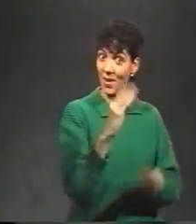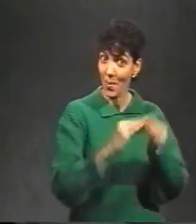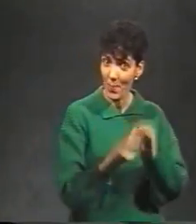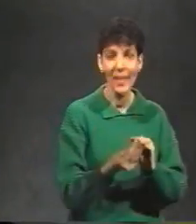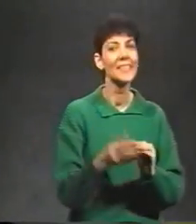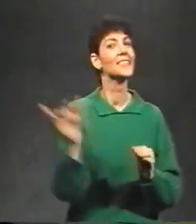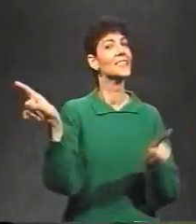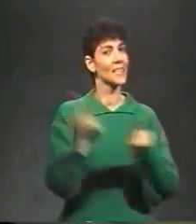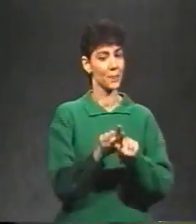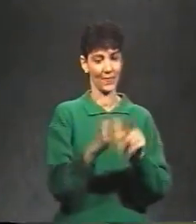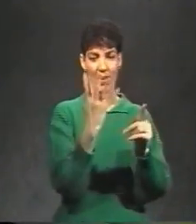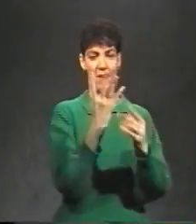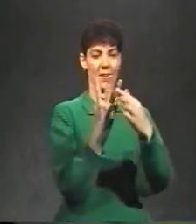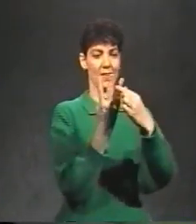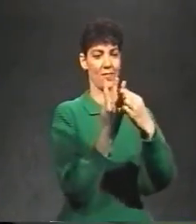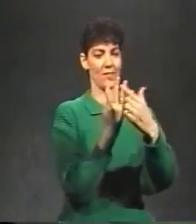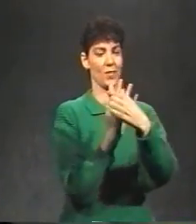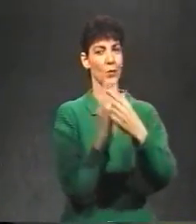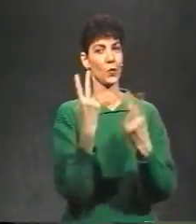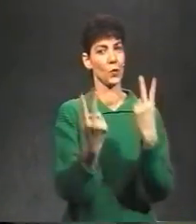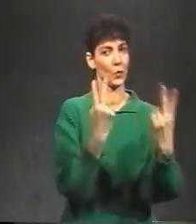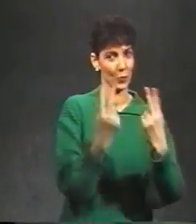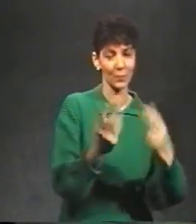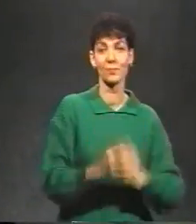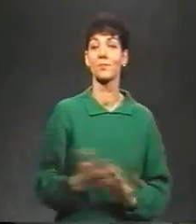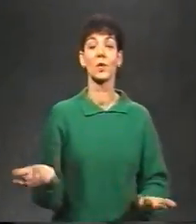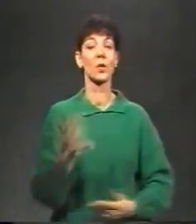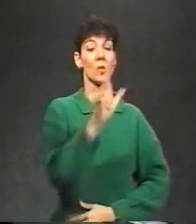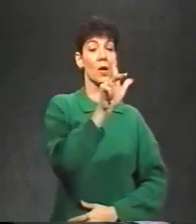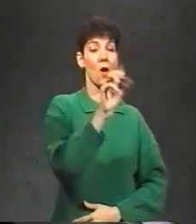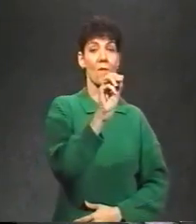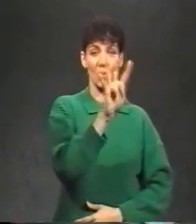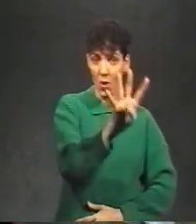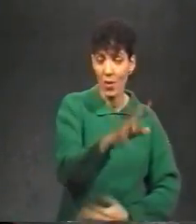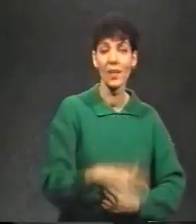For 4-digit house numbers, sign the 2 two-digit numbers.